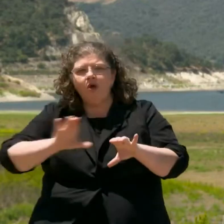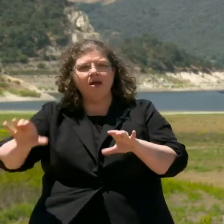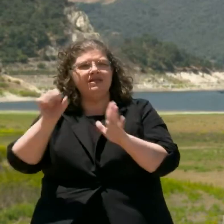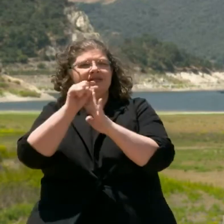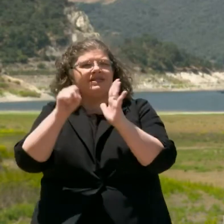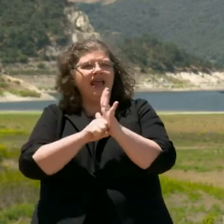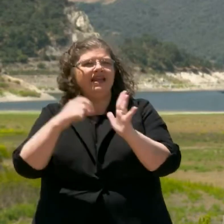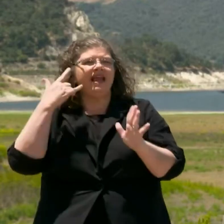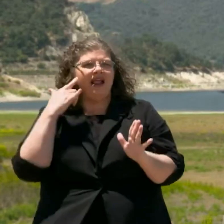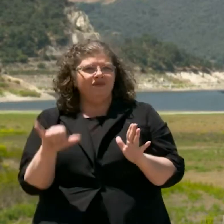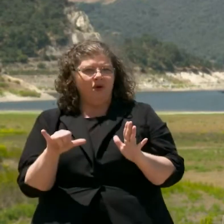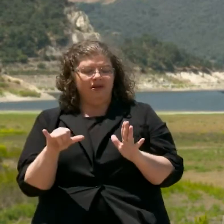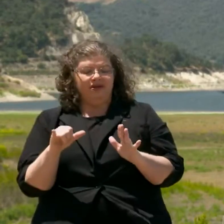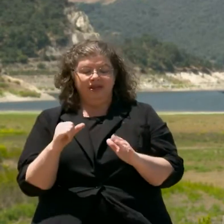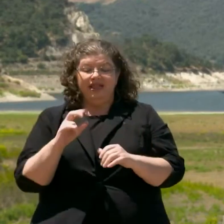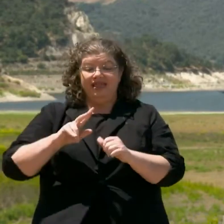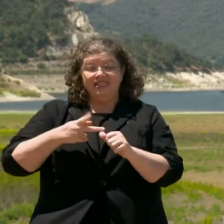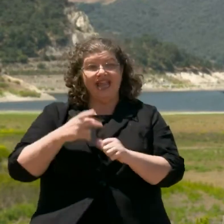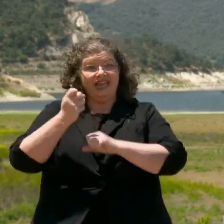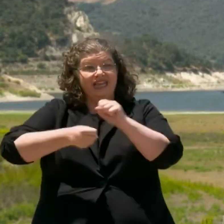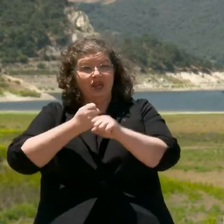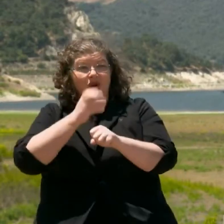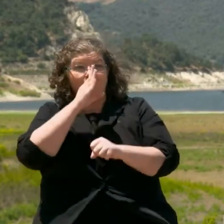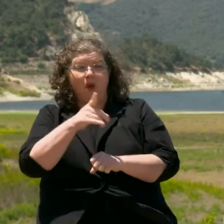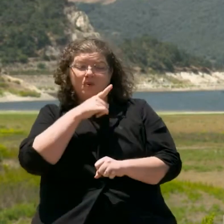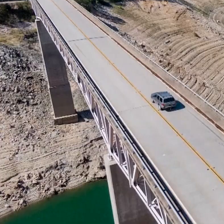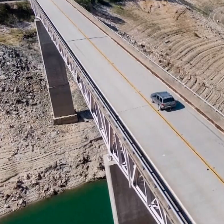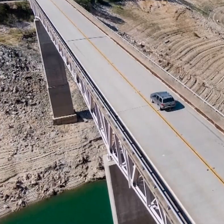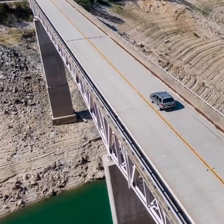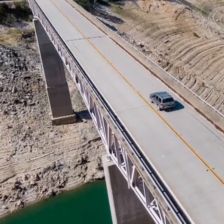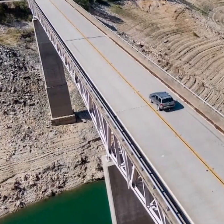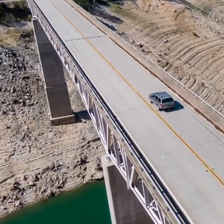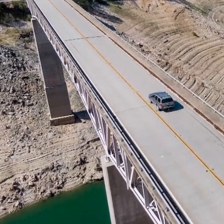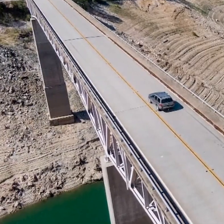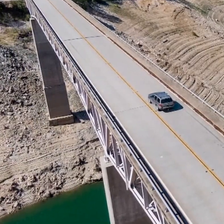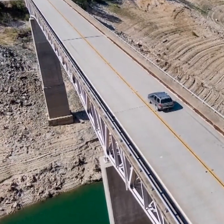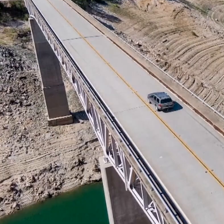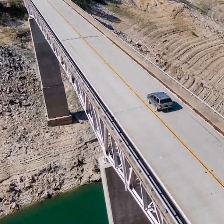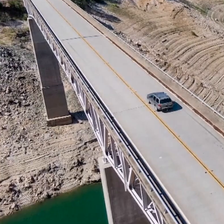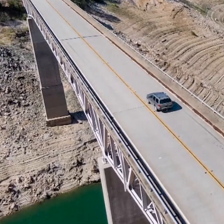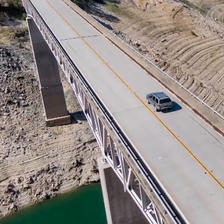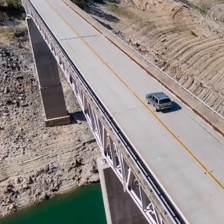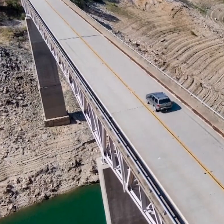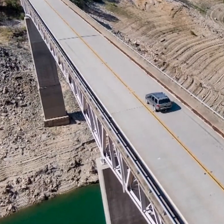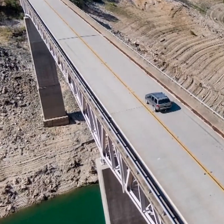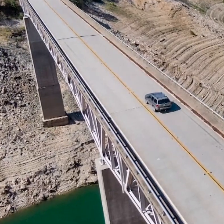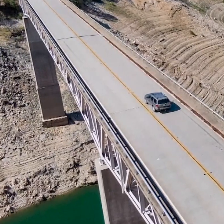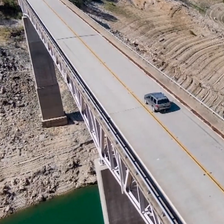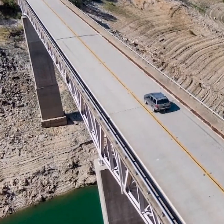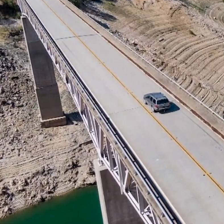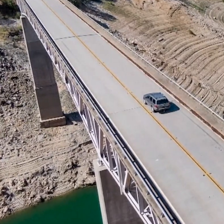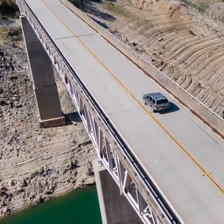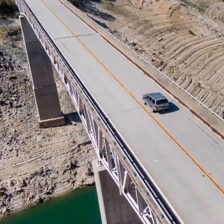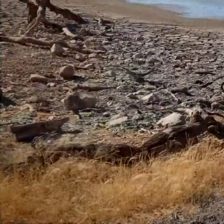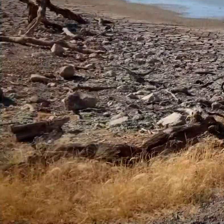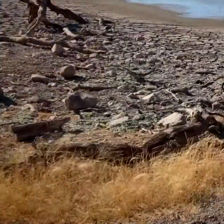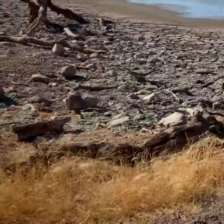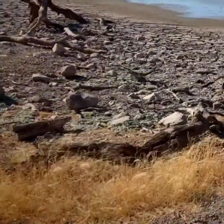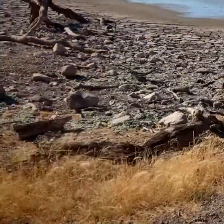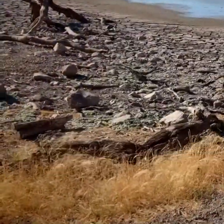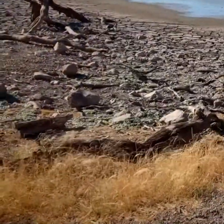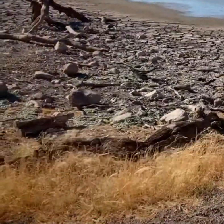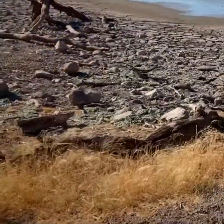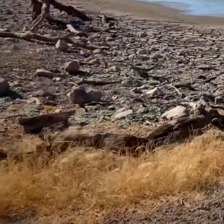A second straight dry year has strained our water supplies. Water reservoirs are quickly drying out in California.